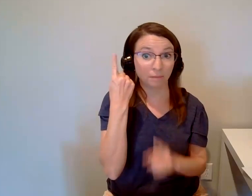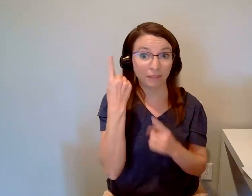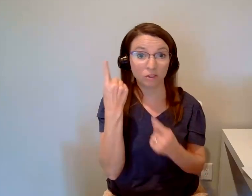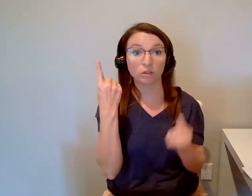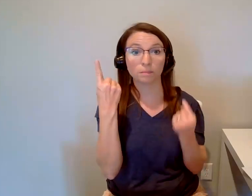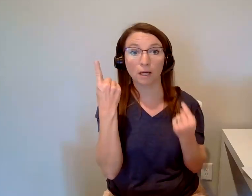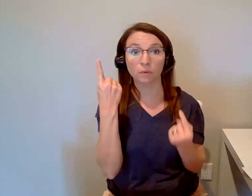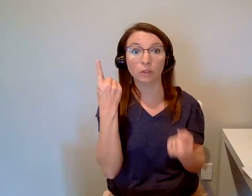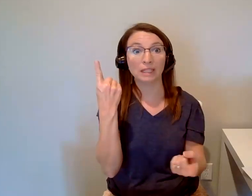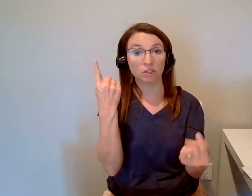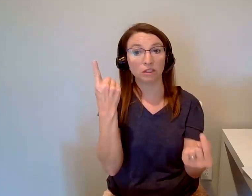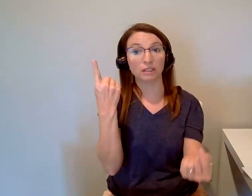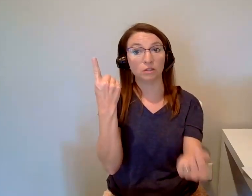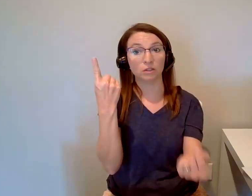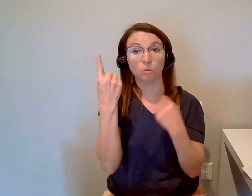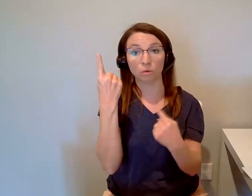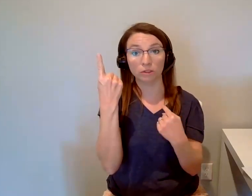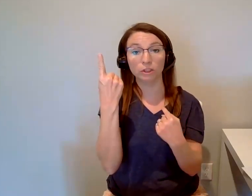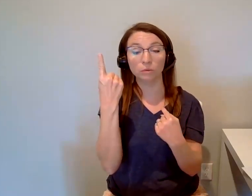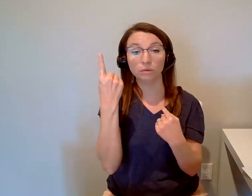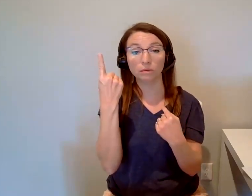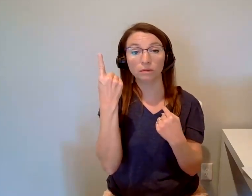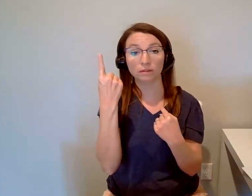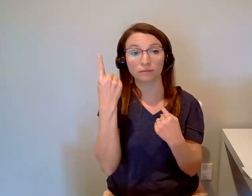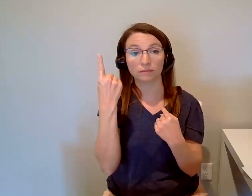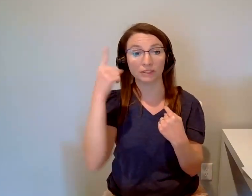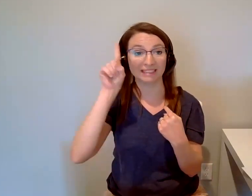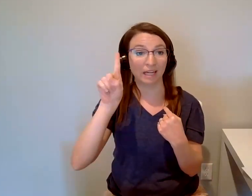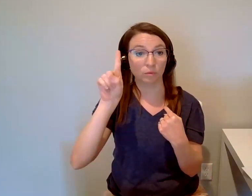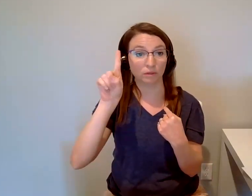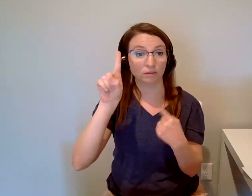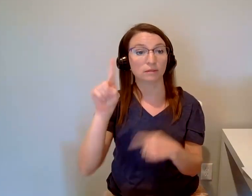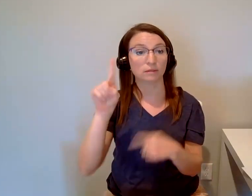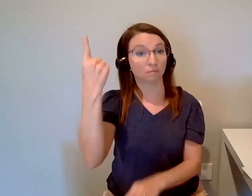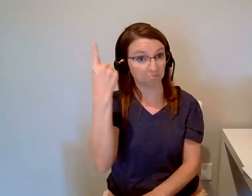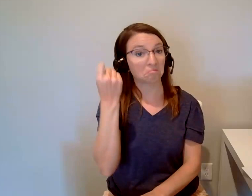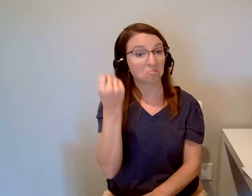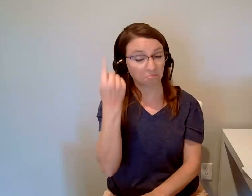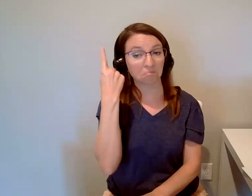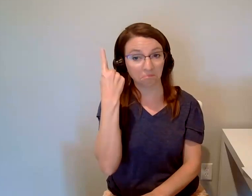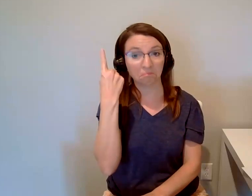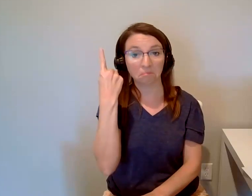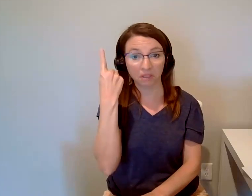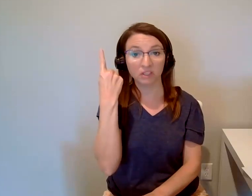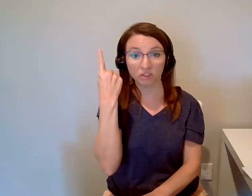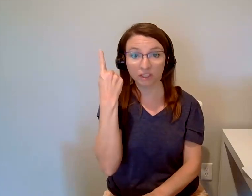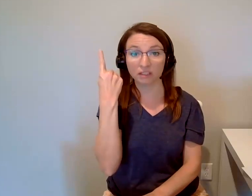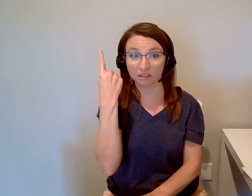Make sure your palm orientation is towards you versus out. I understand.